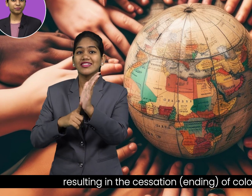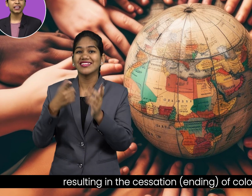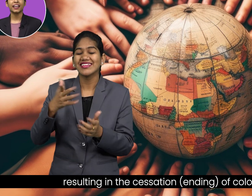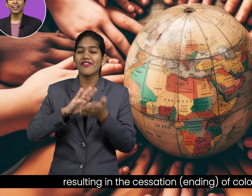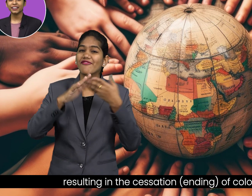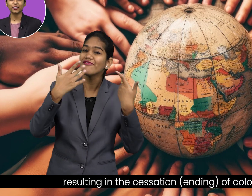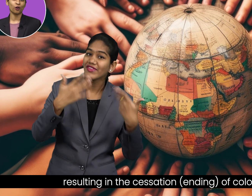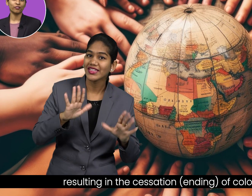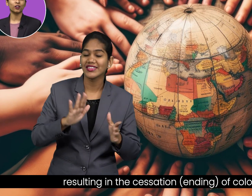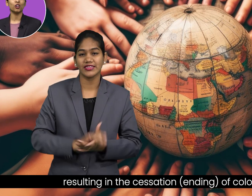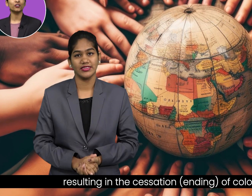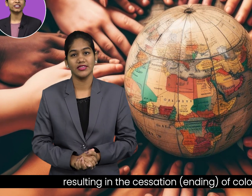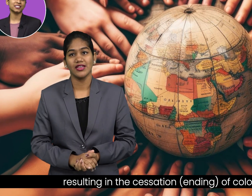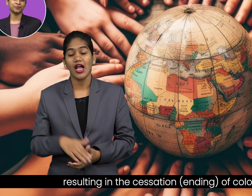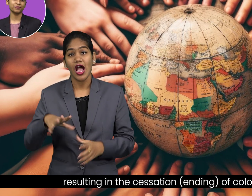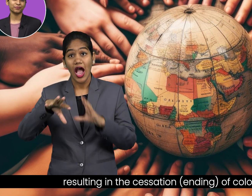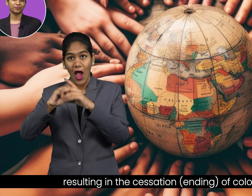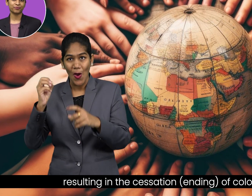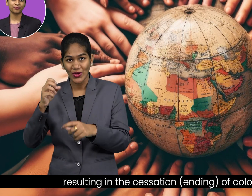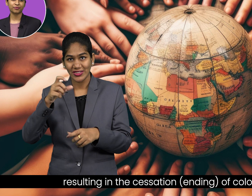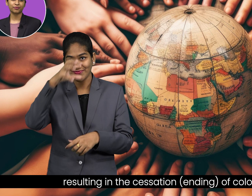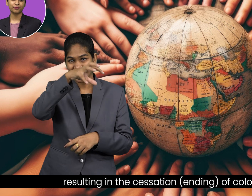cessation, ending of colonialism